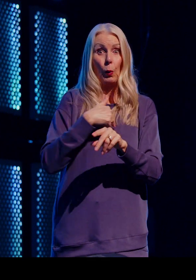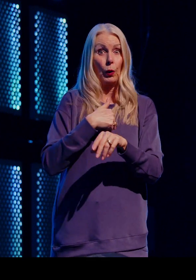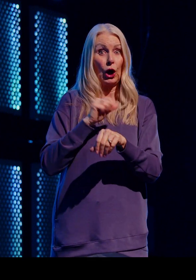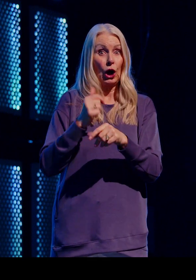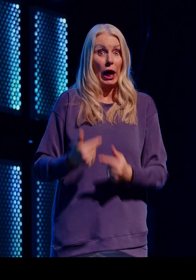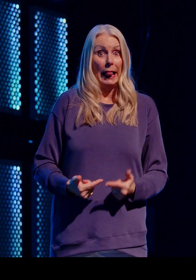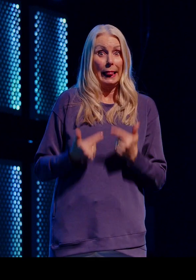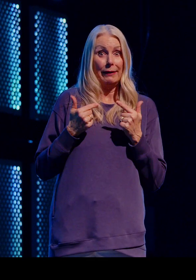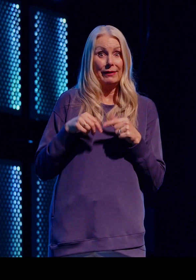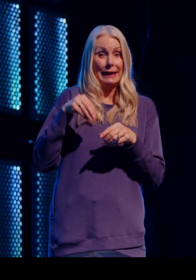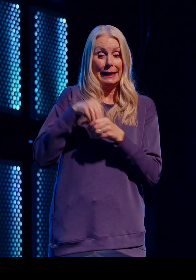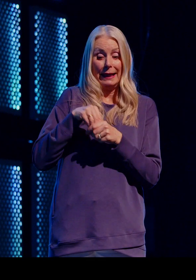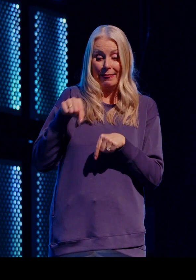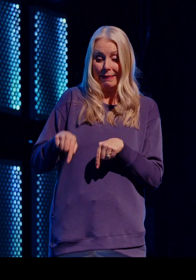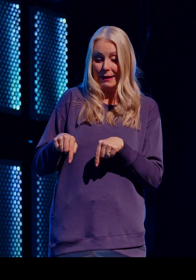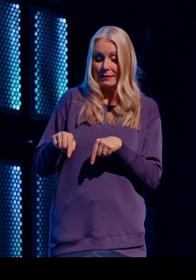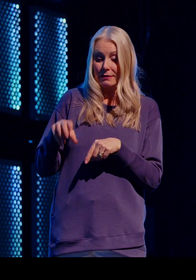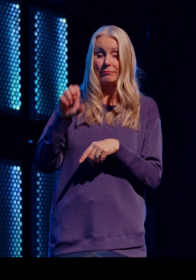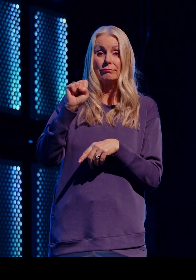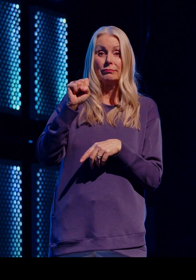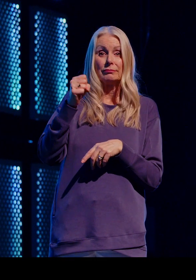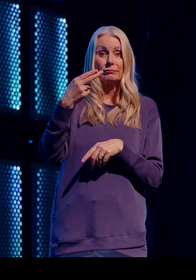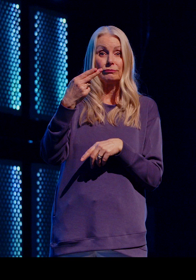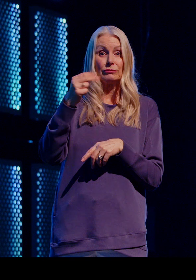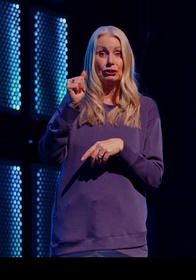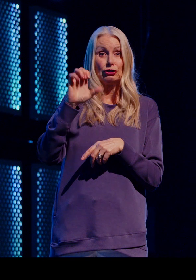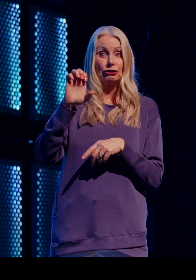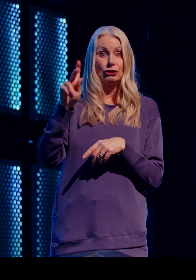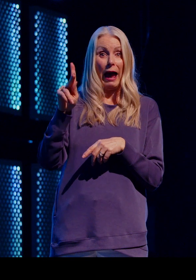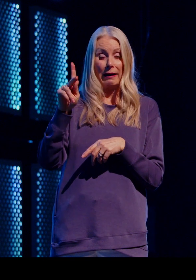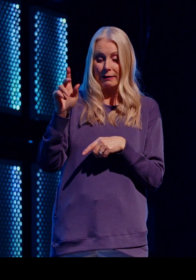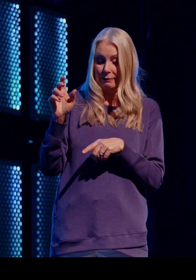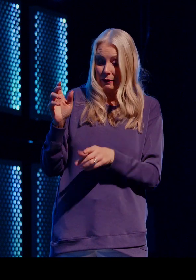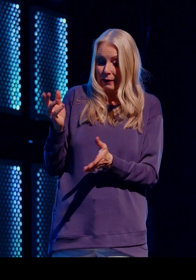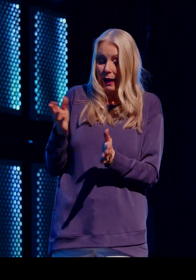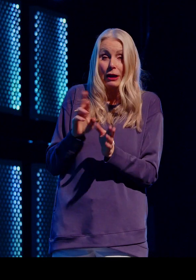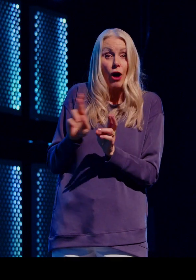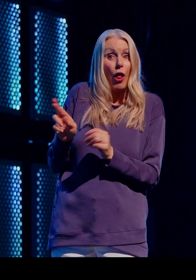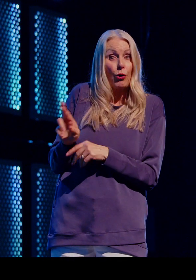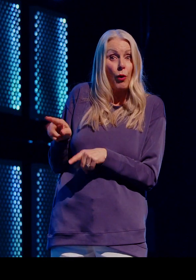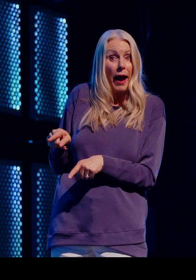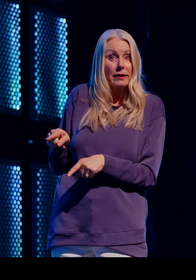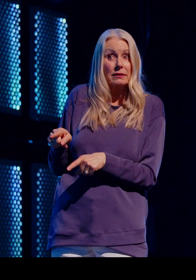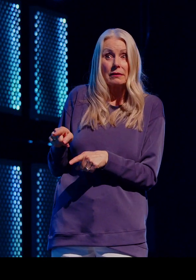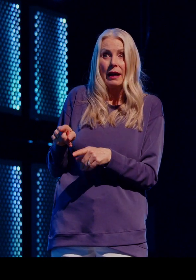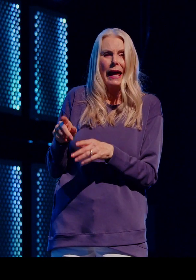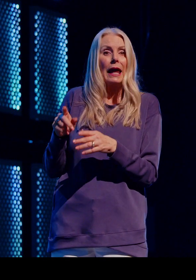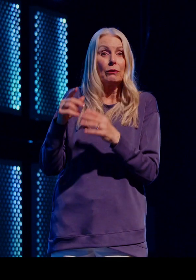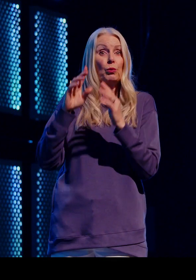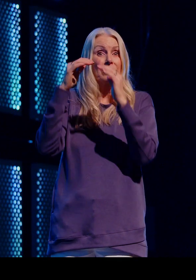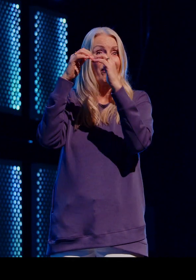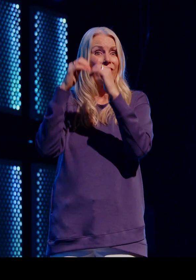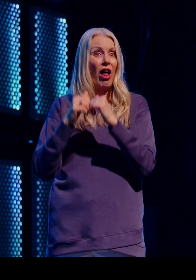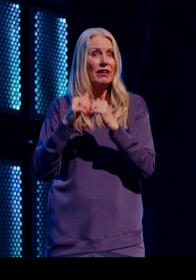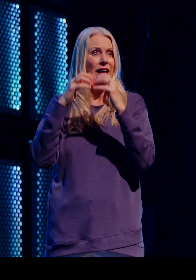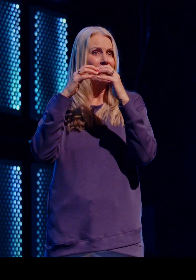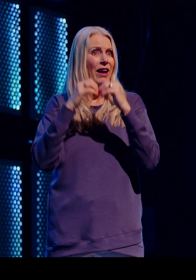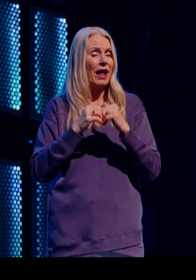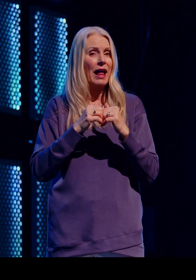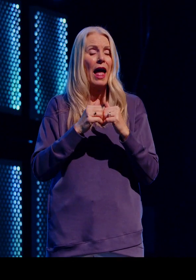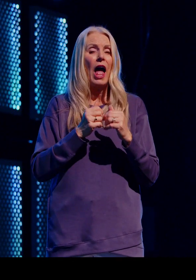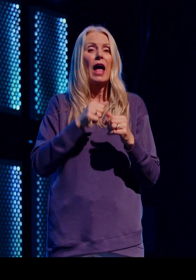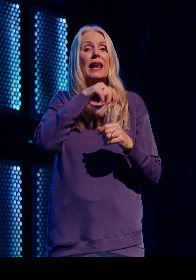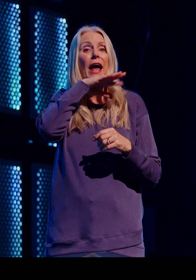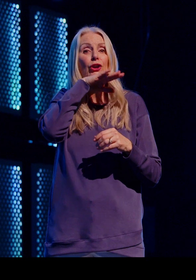little shack. You can see it on the right in the picture. It's a little shack that was falling down around them, literally. It had dirt